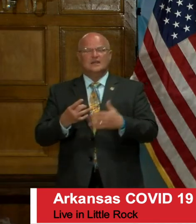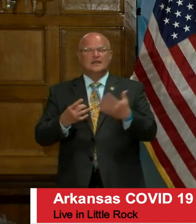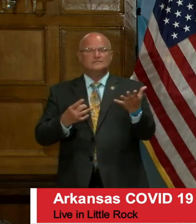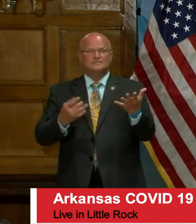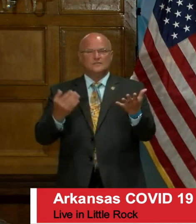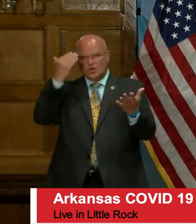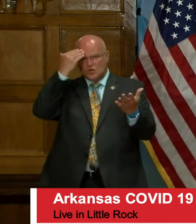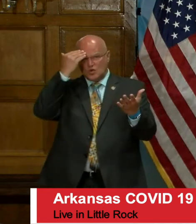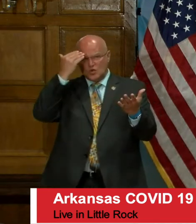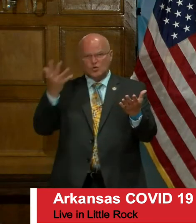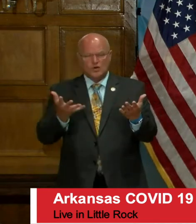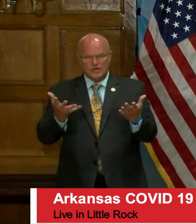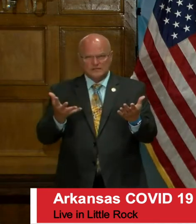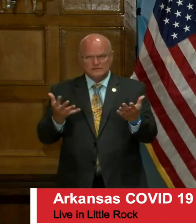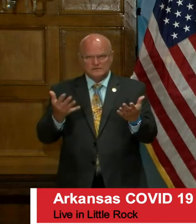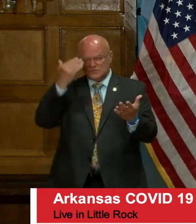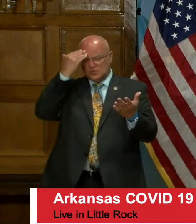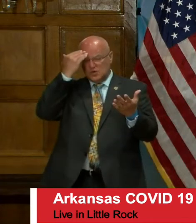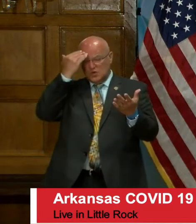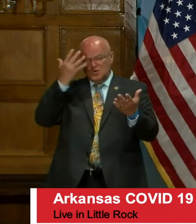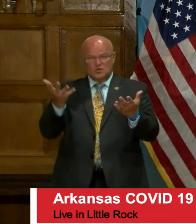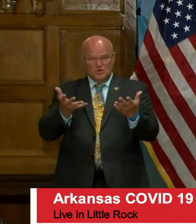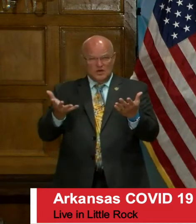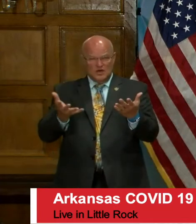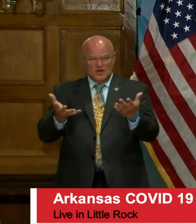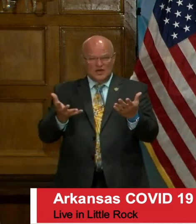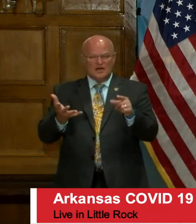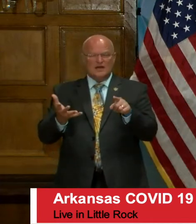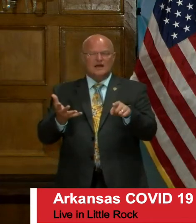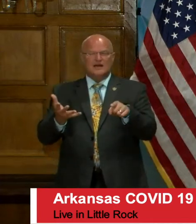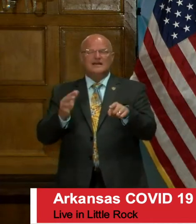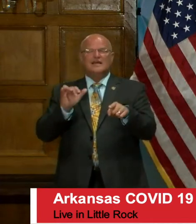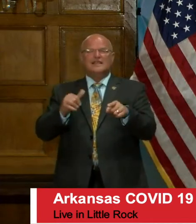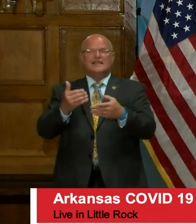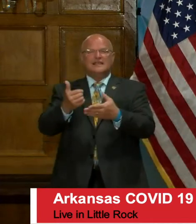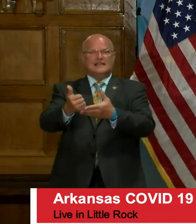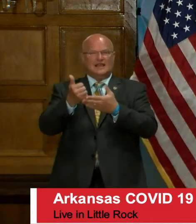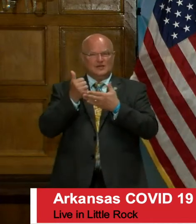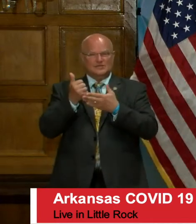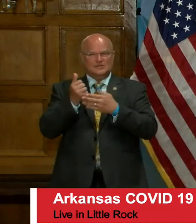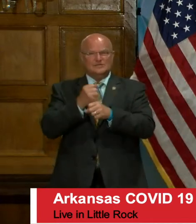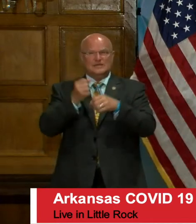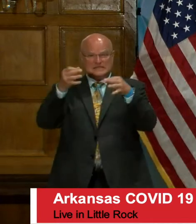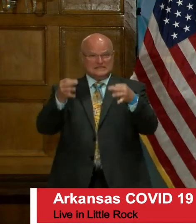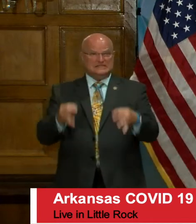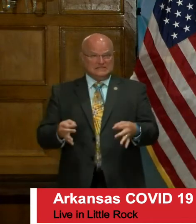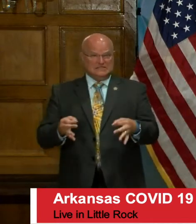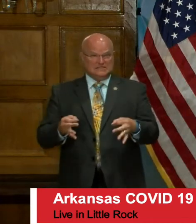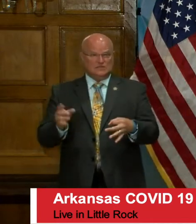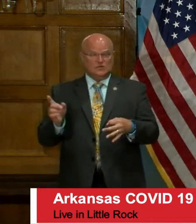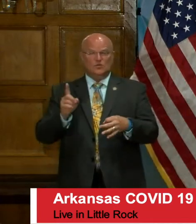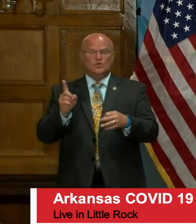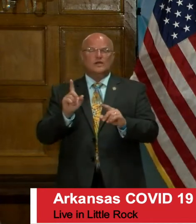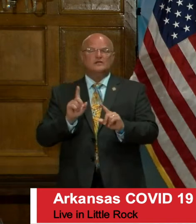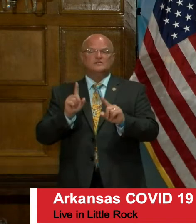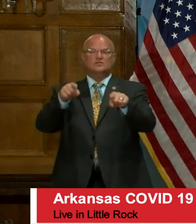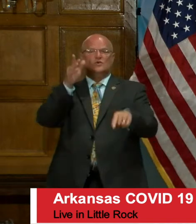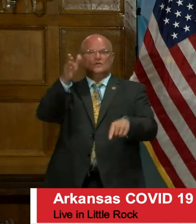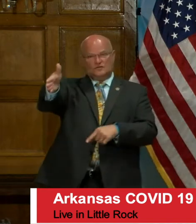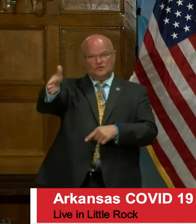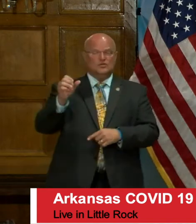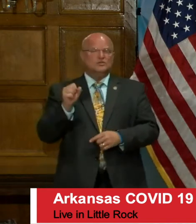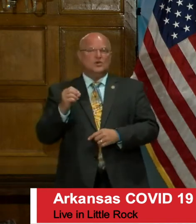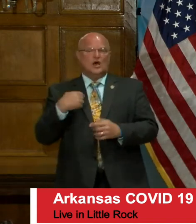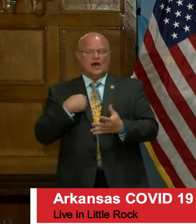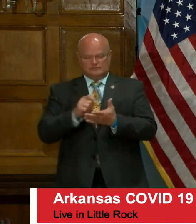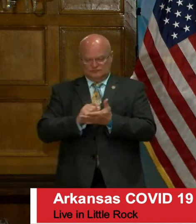know? What do we know? And when we look at what we know, then it's helpful to make decisions on where we might need to go.